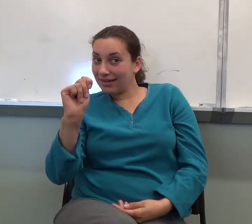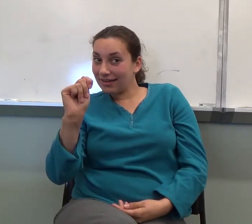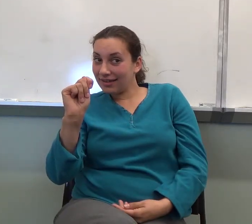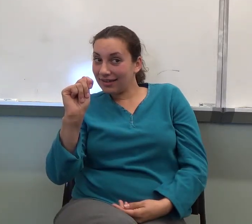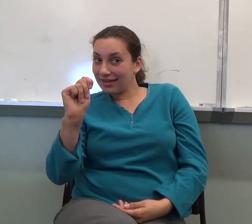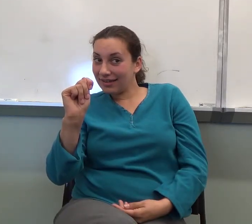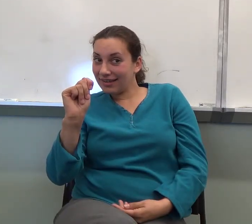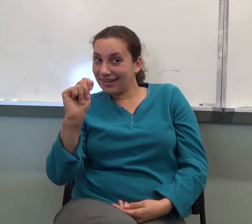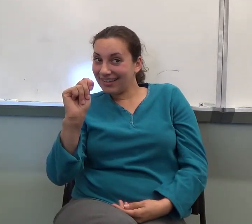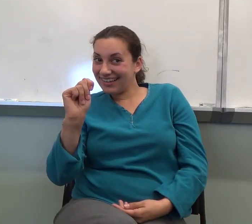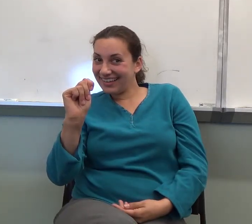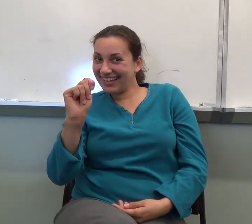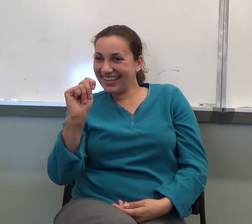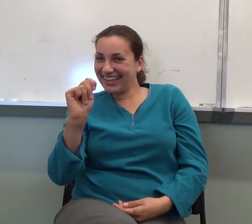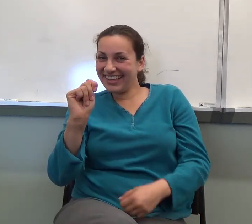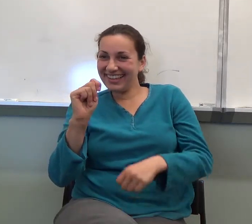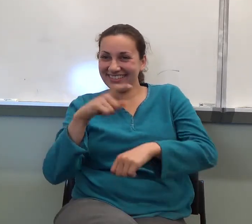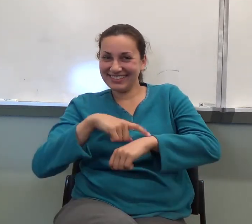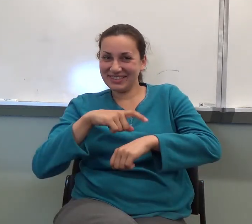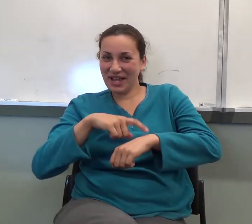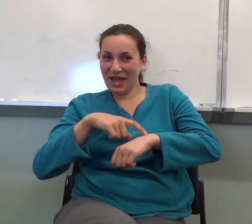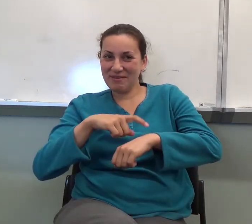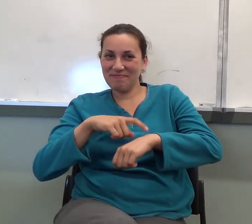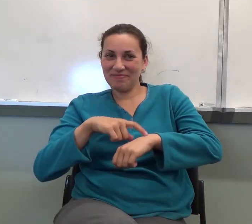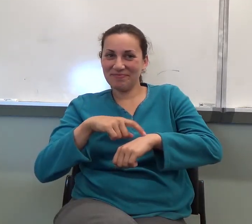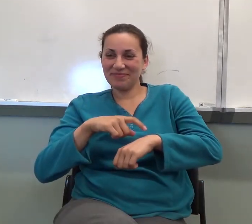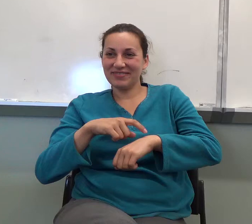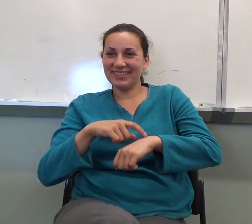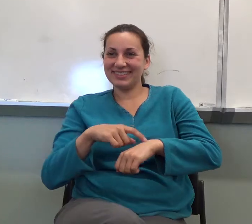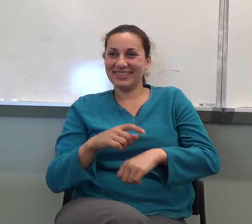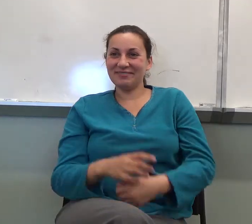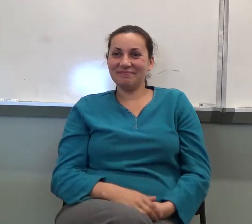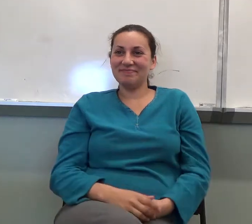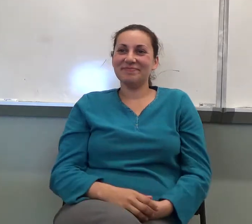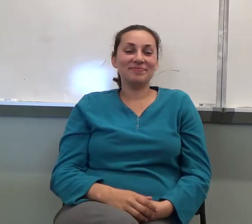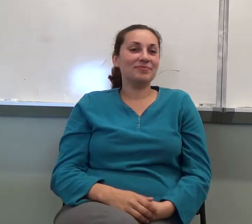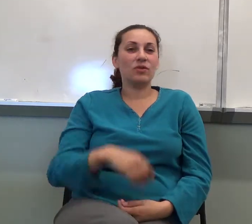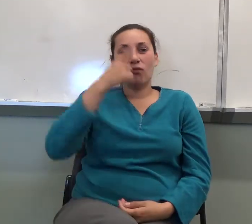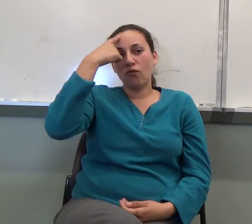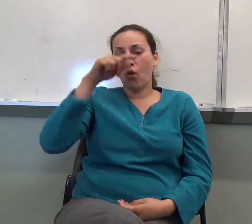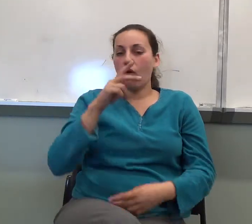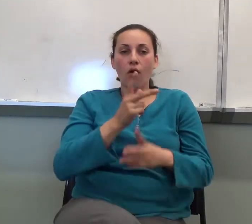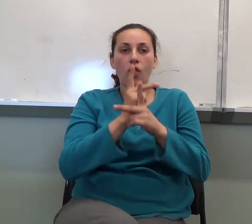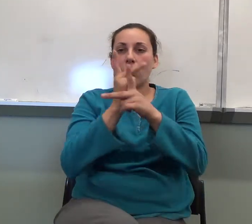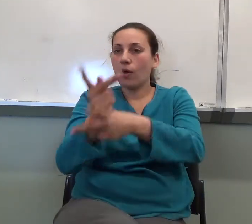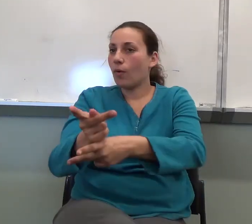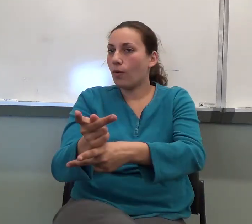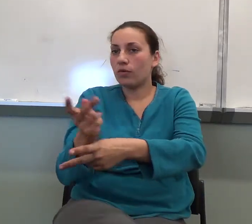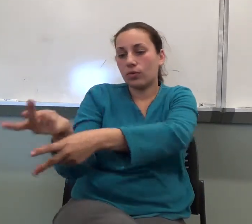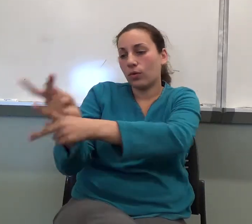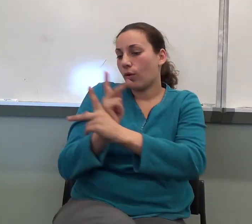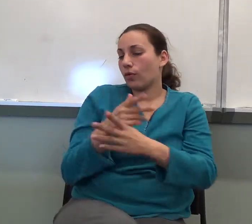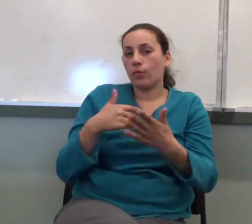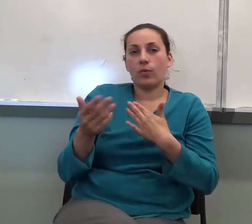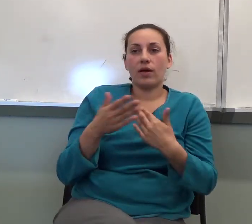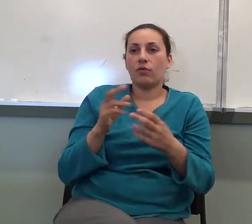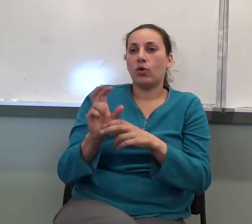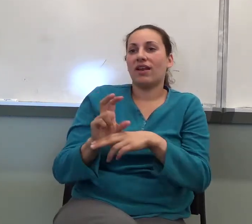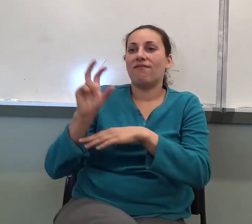And T is equal to the amount of time for the loan or for the investment, either one.